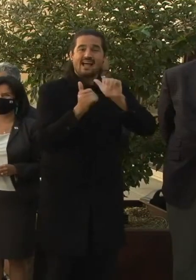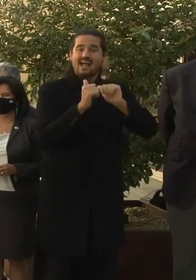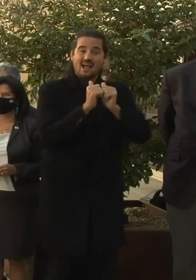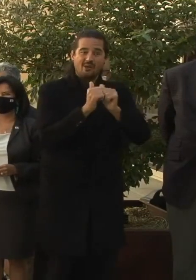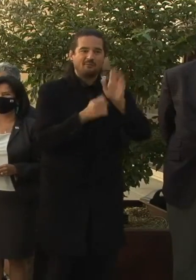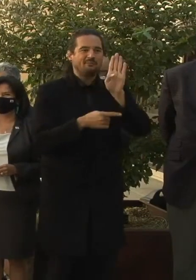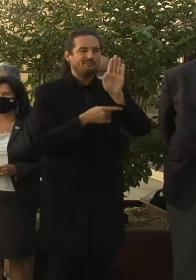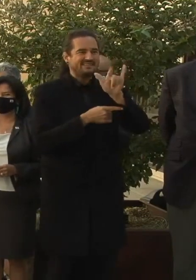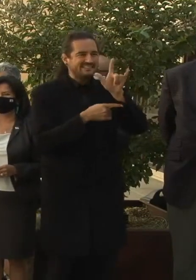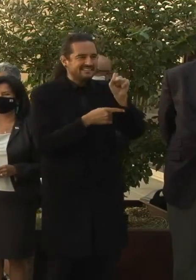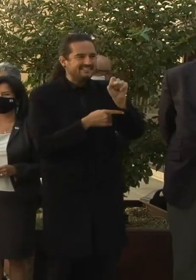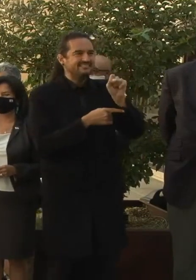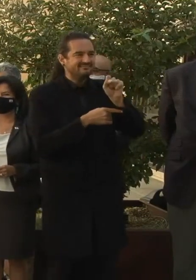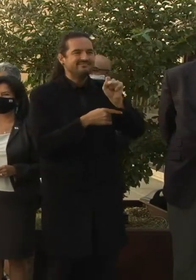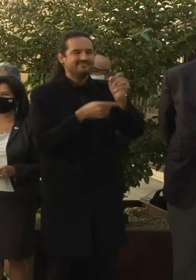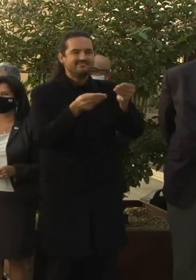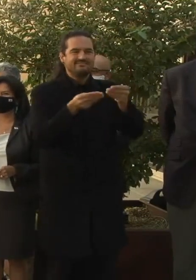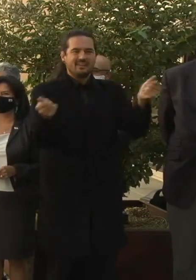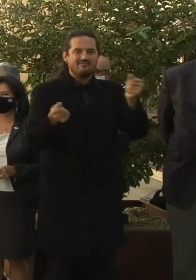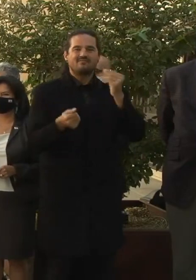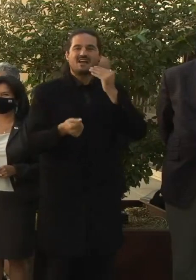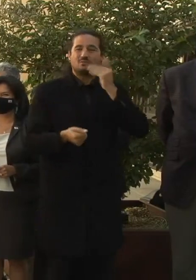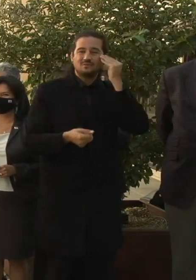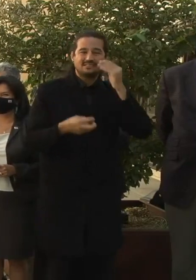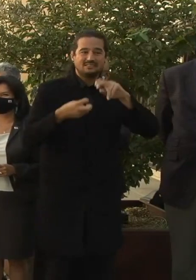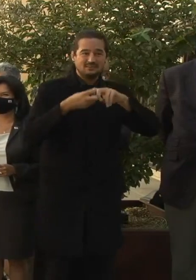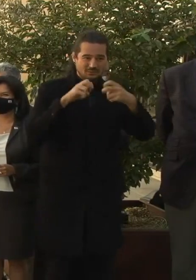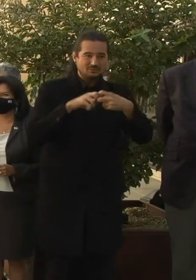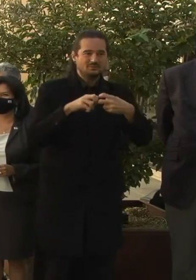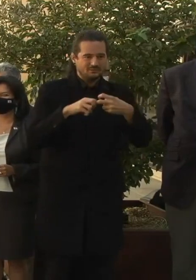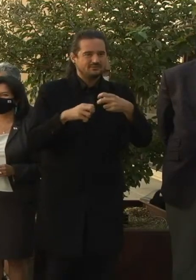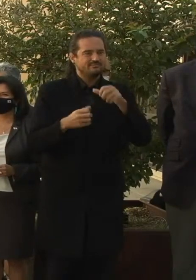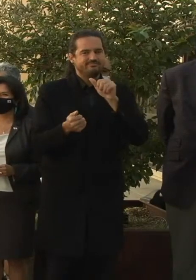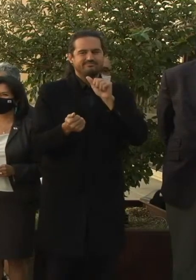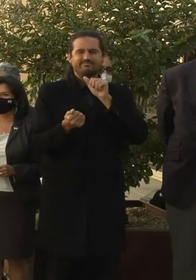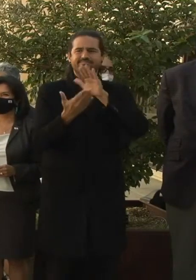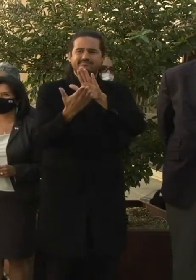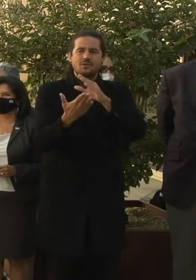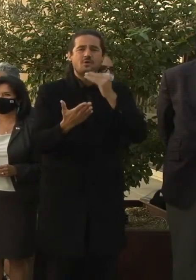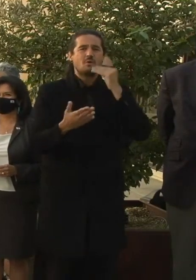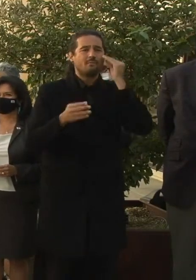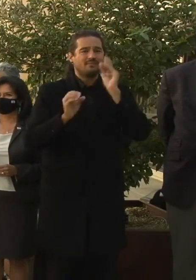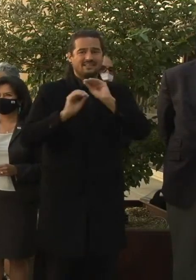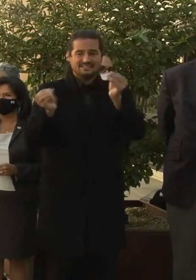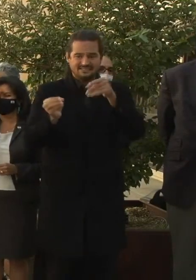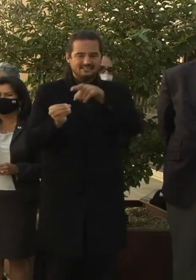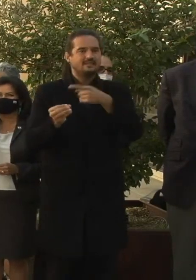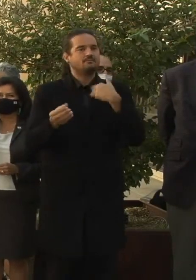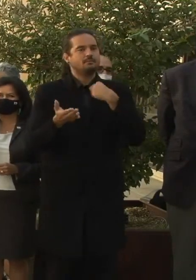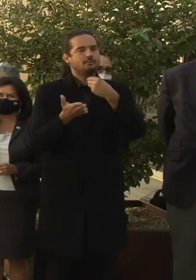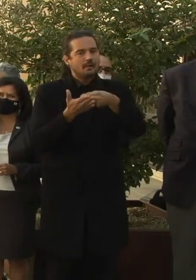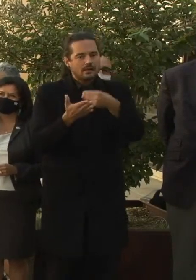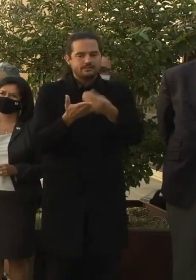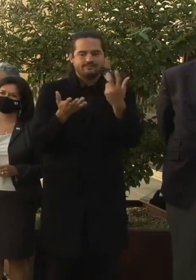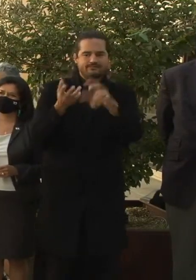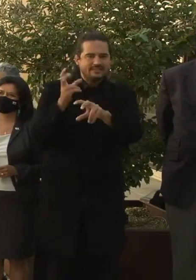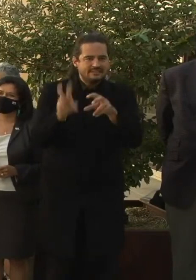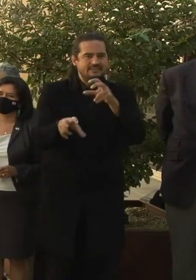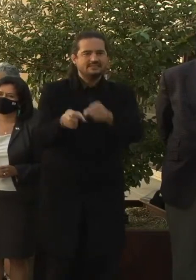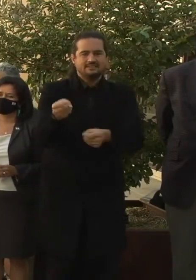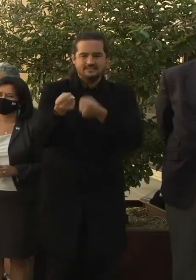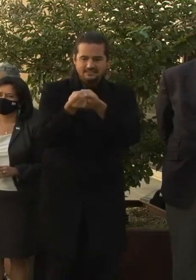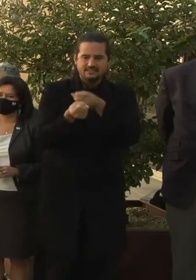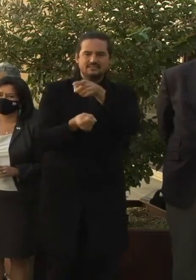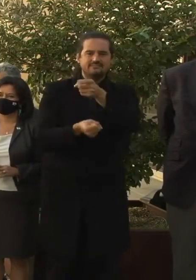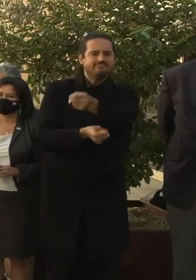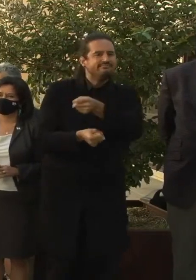making sure that our homeless housing money gets spent and actually houses people, that our cities comply with these